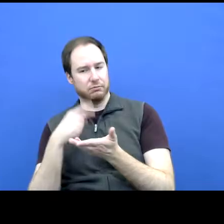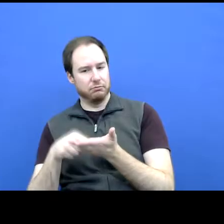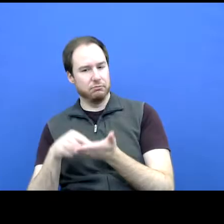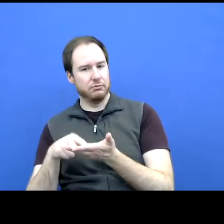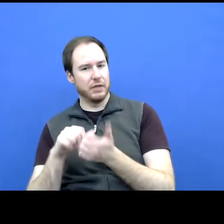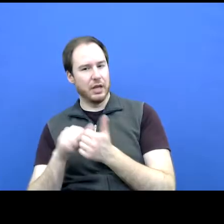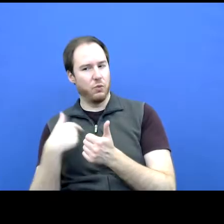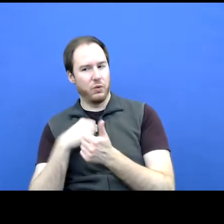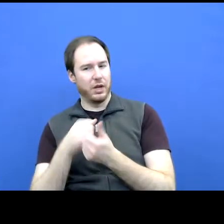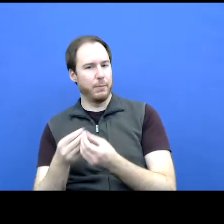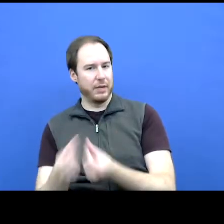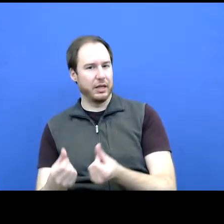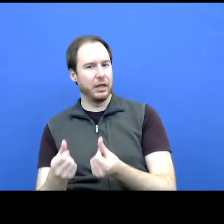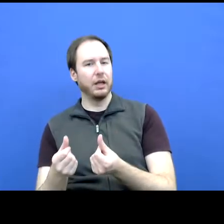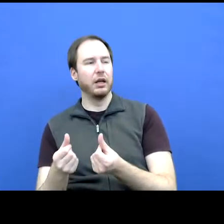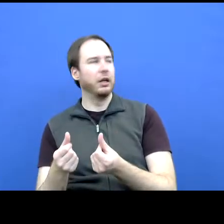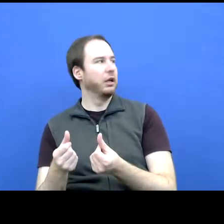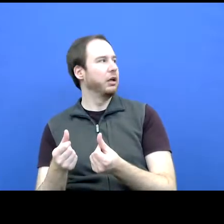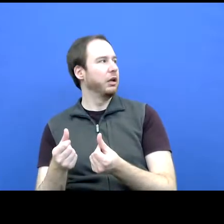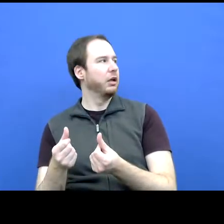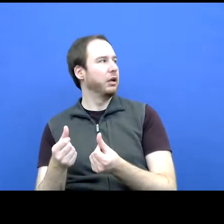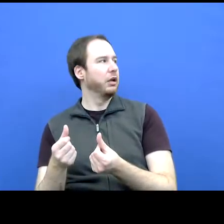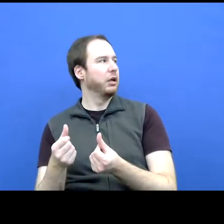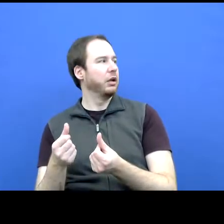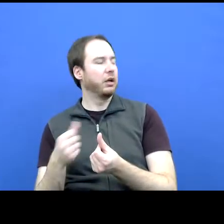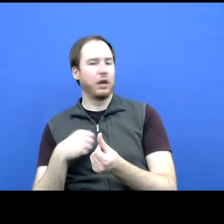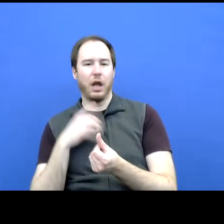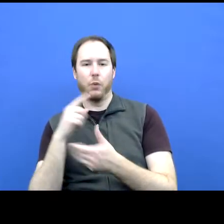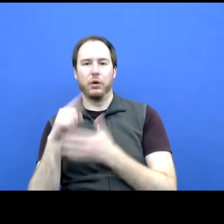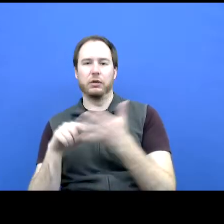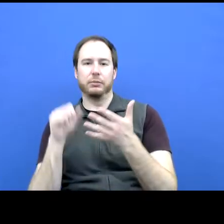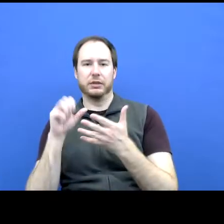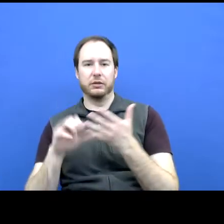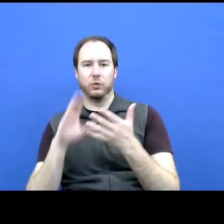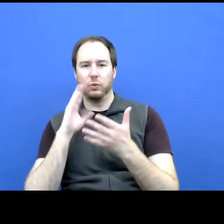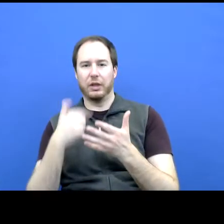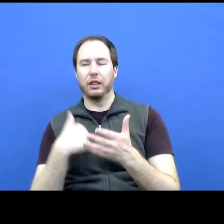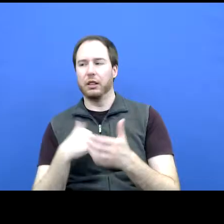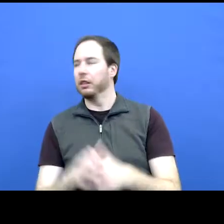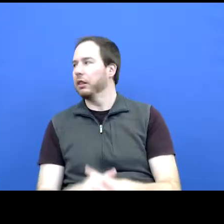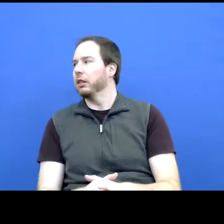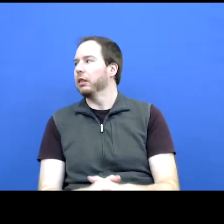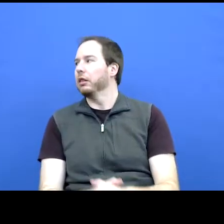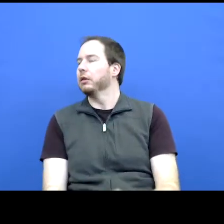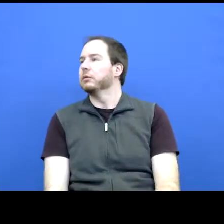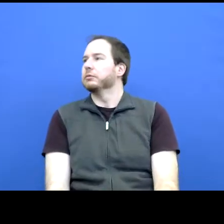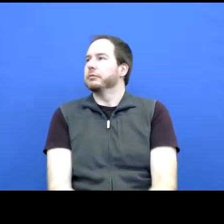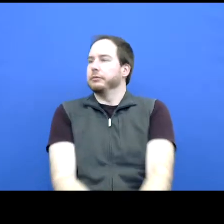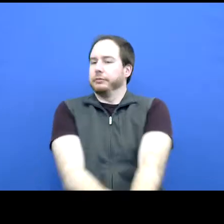them. And I'll just get to the what they are.